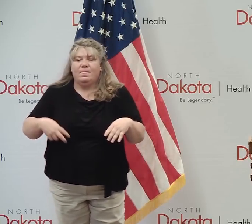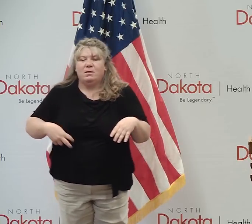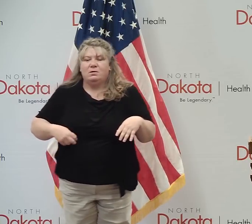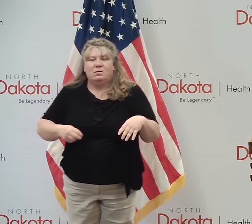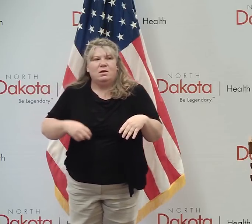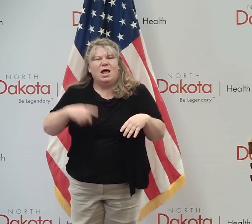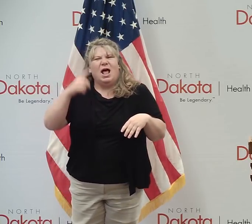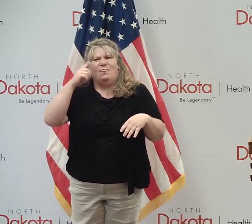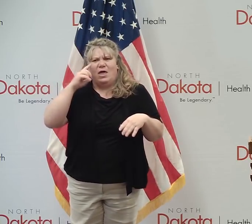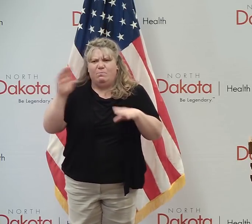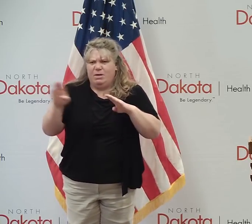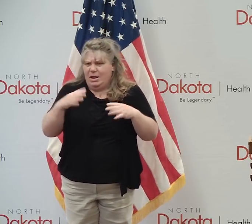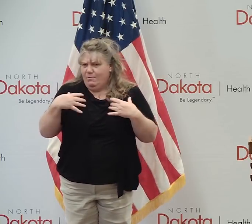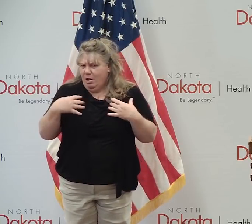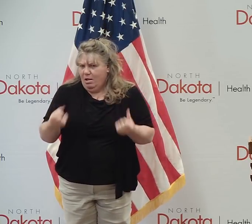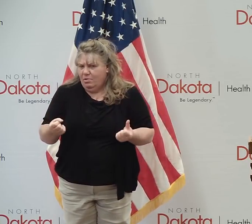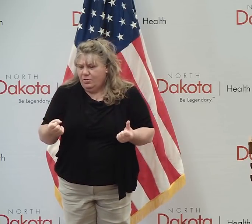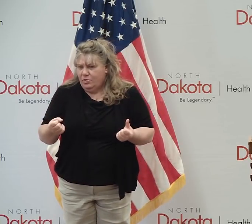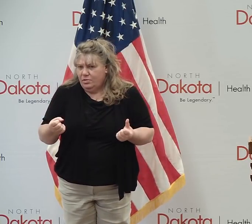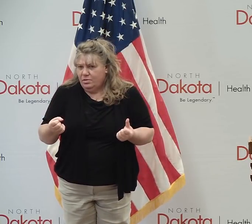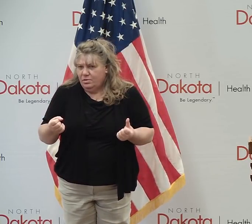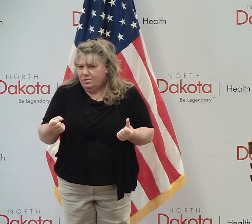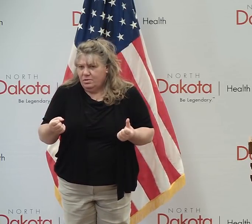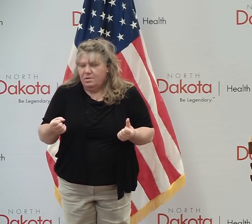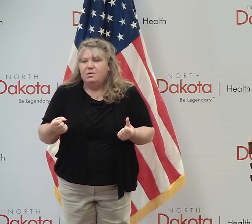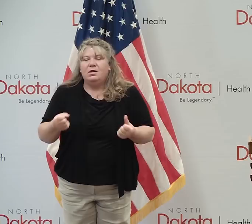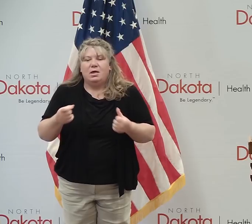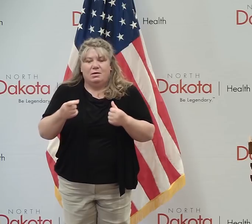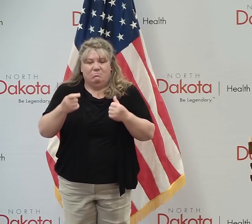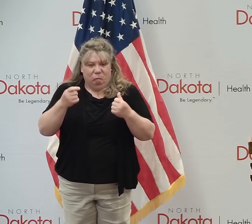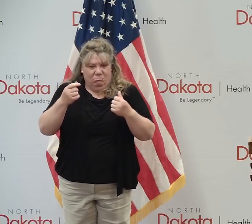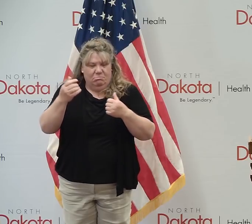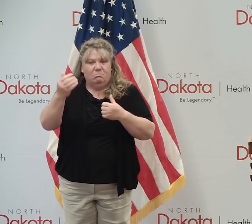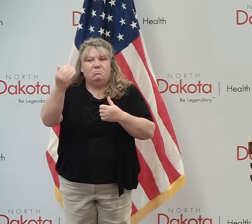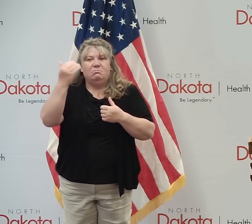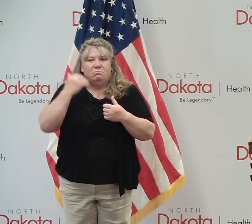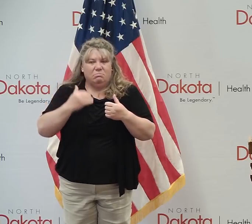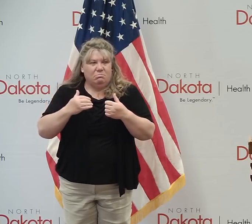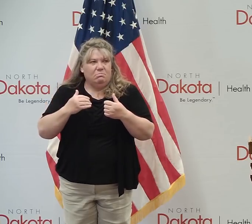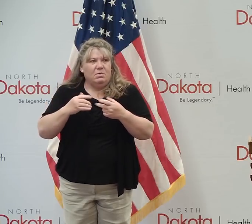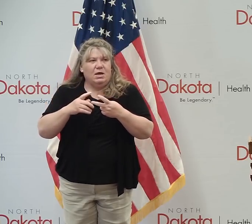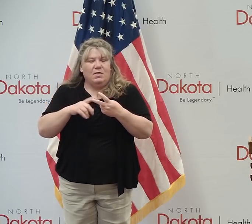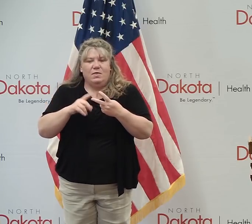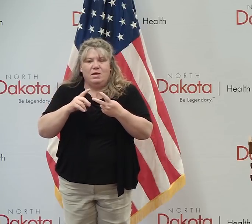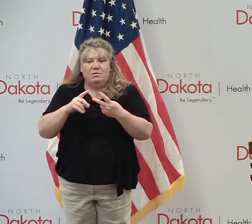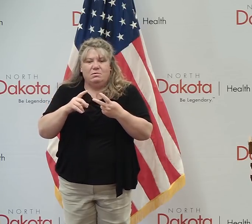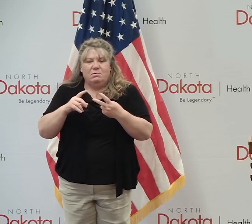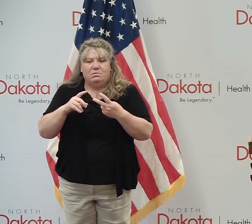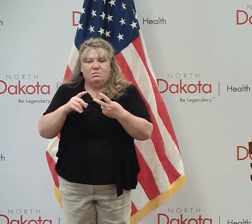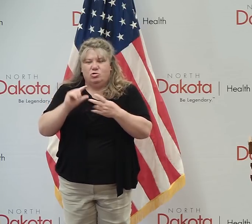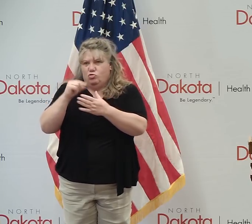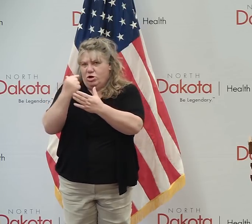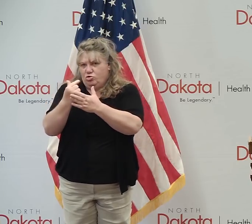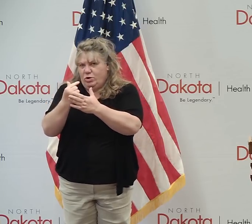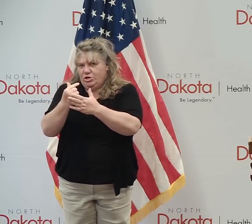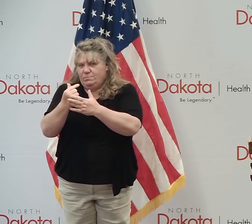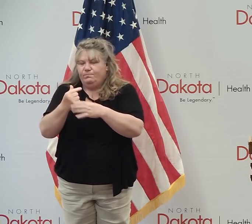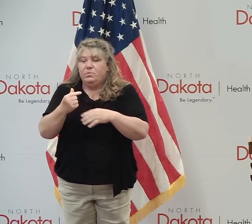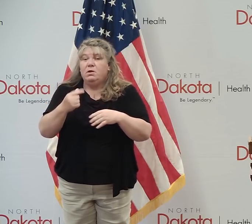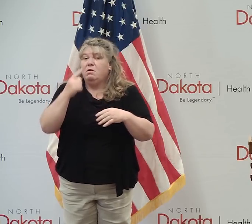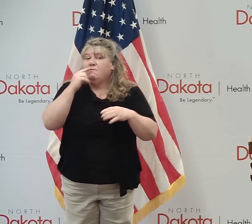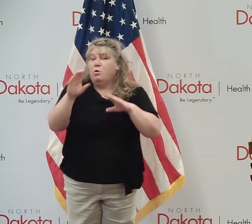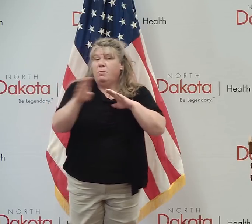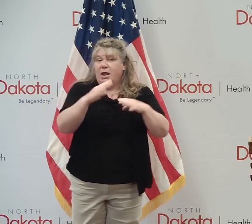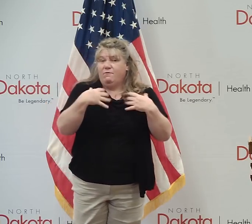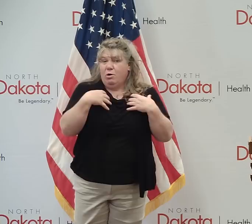I thought was going to be behavioral health, and then we'll do that, and then we will jump to graduation after that. But on the